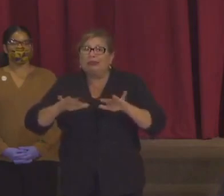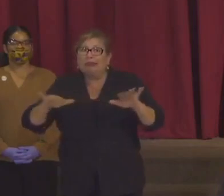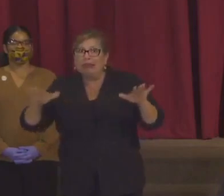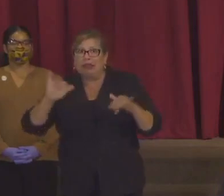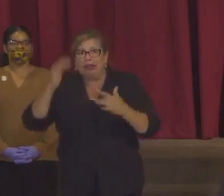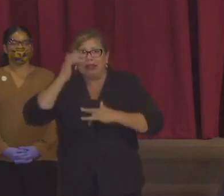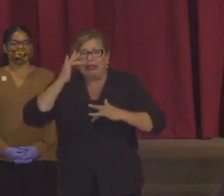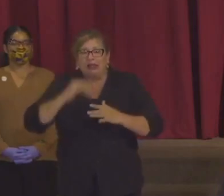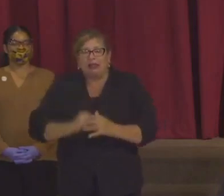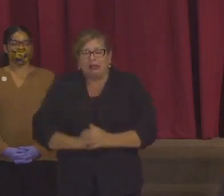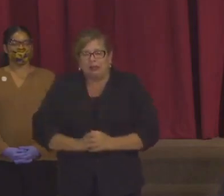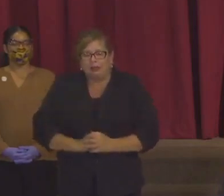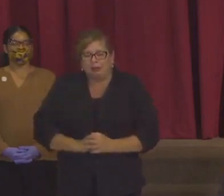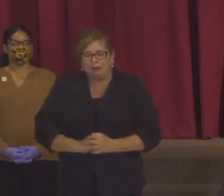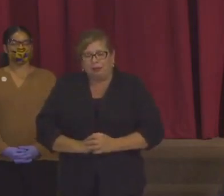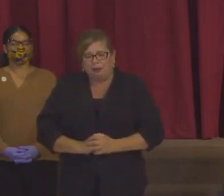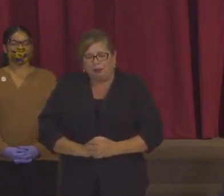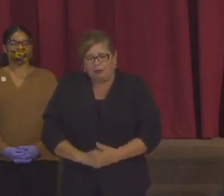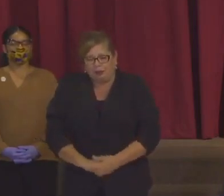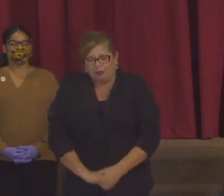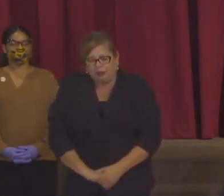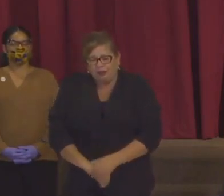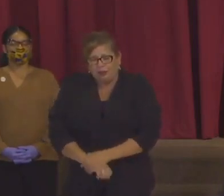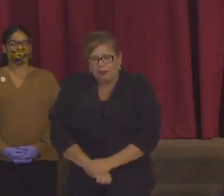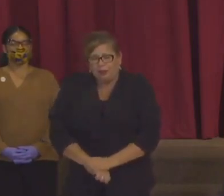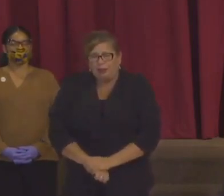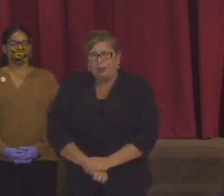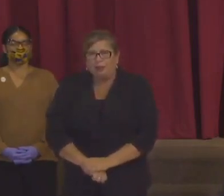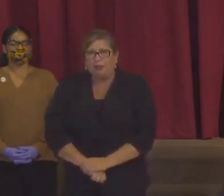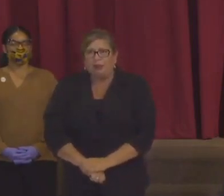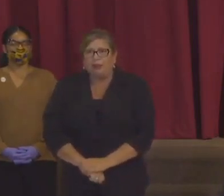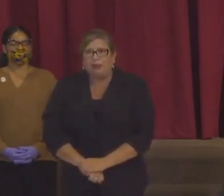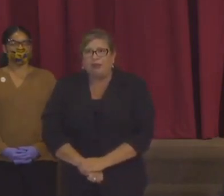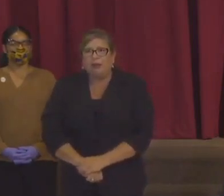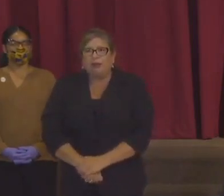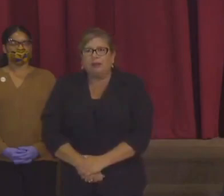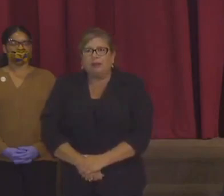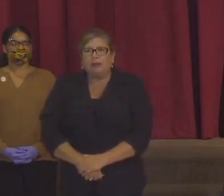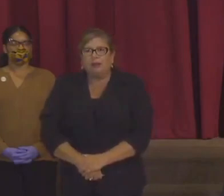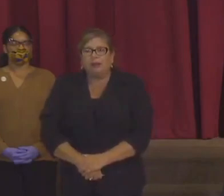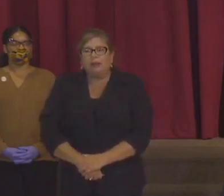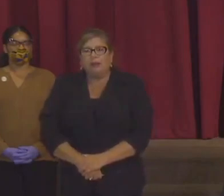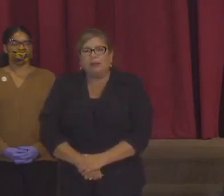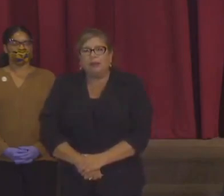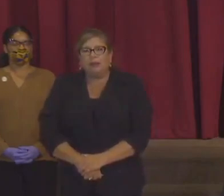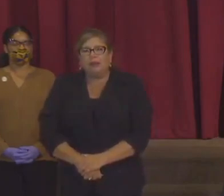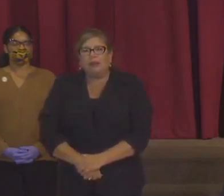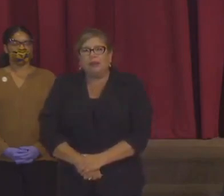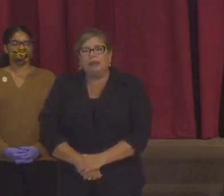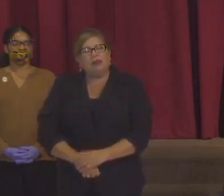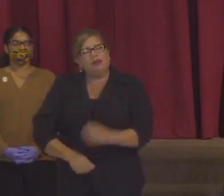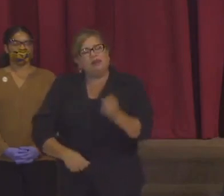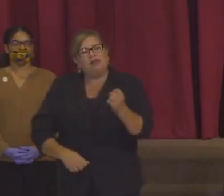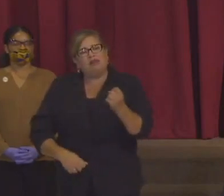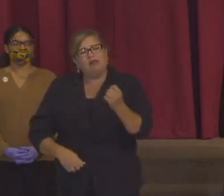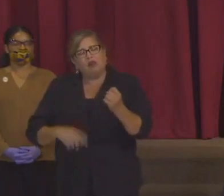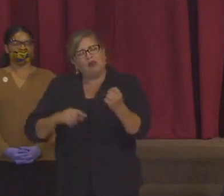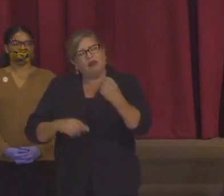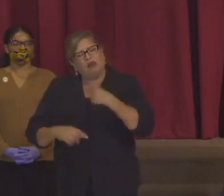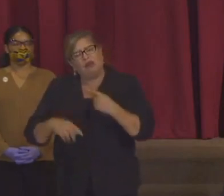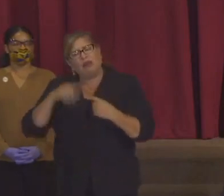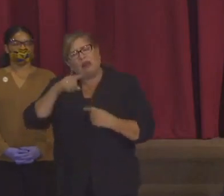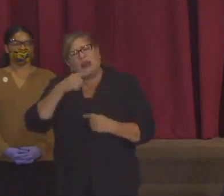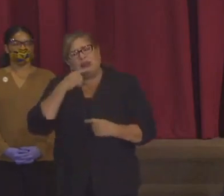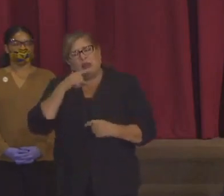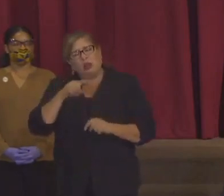from Kathleen Ronayne of the Associated Press. You've said you were monitoring violent extremist organizing. Have you found any evidence